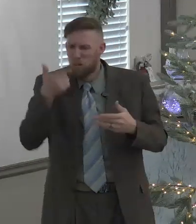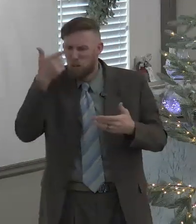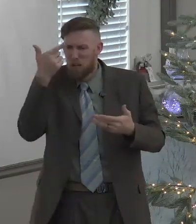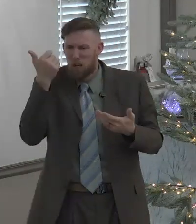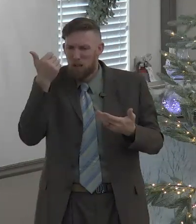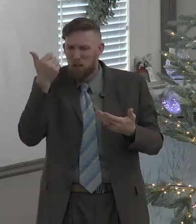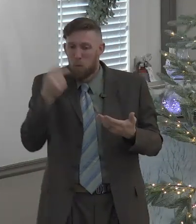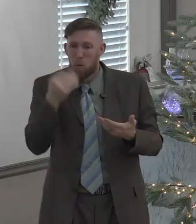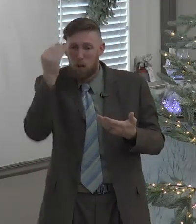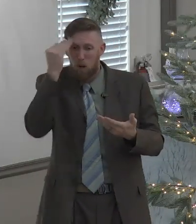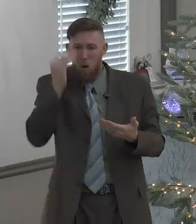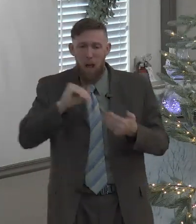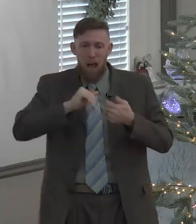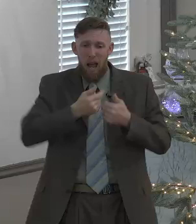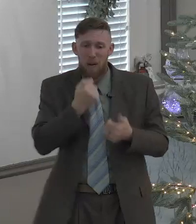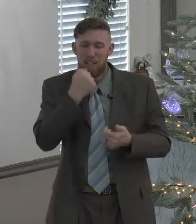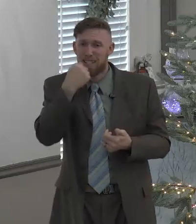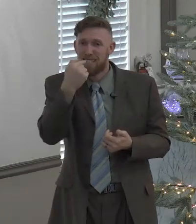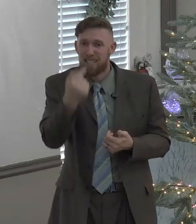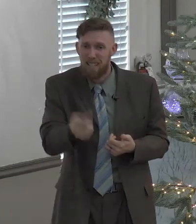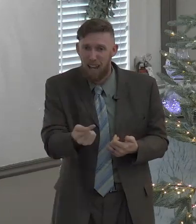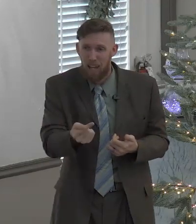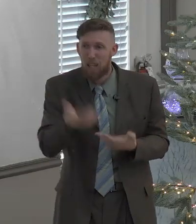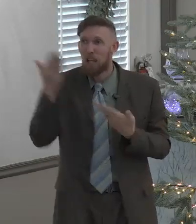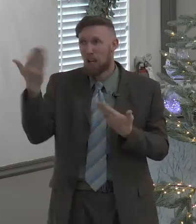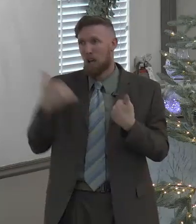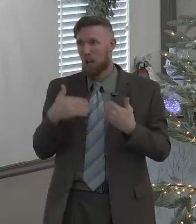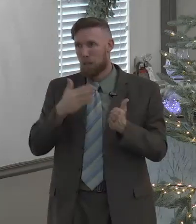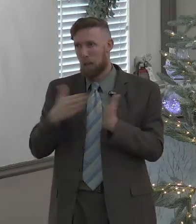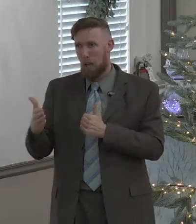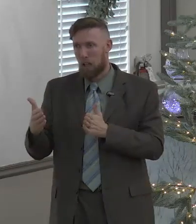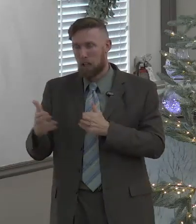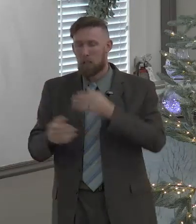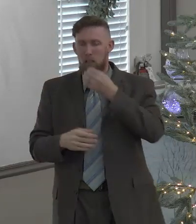But even because we know to say it,